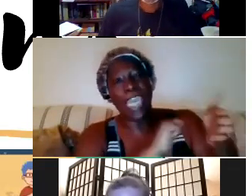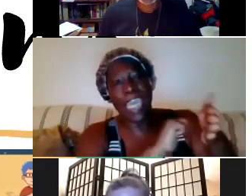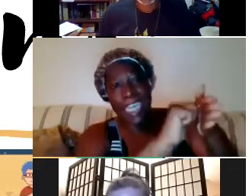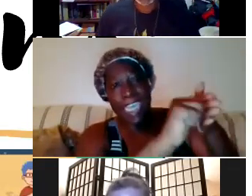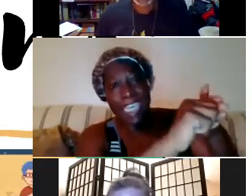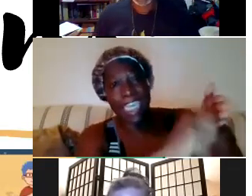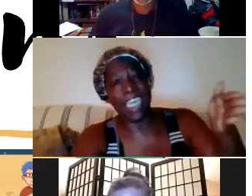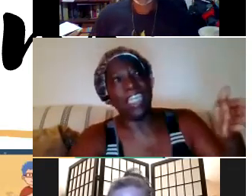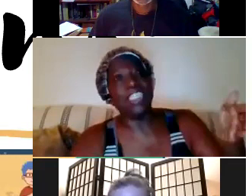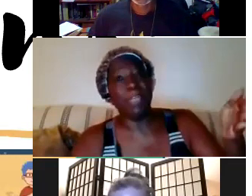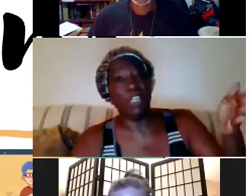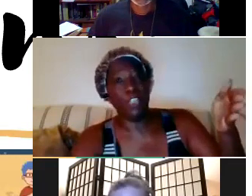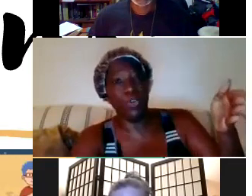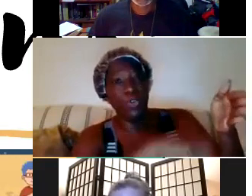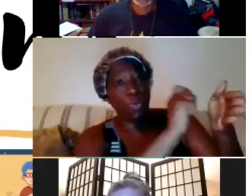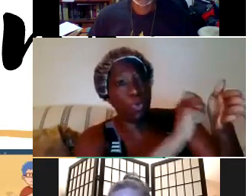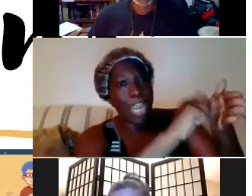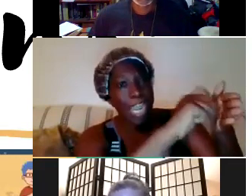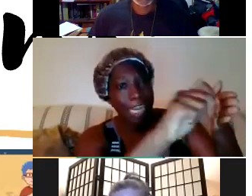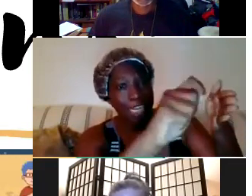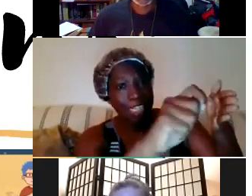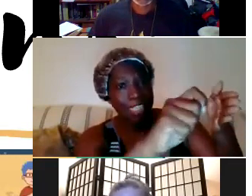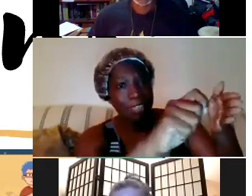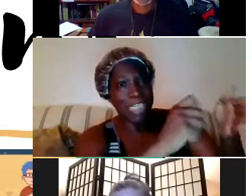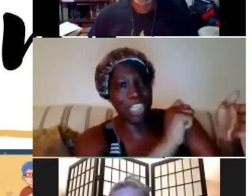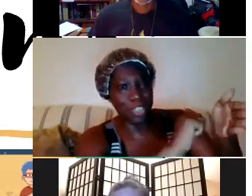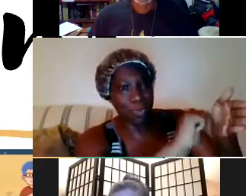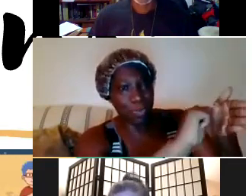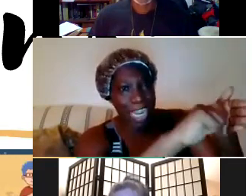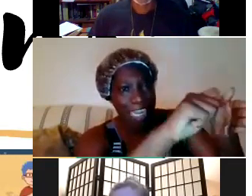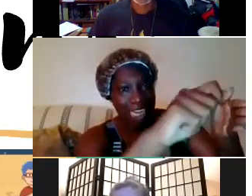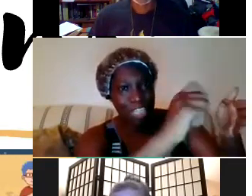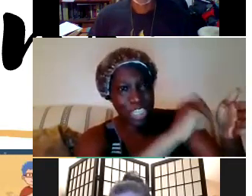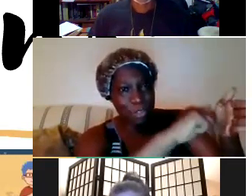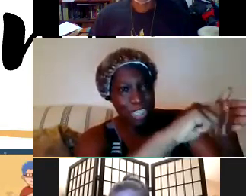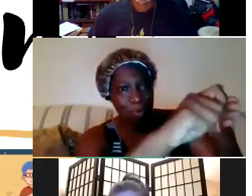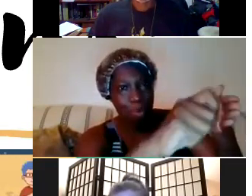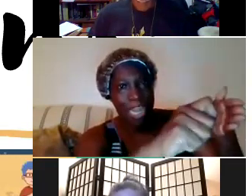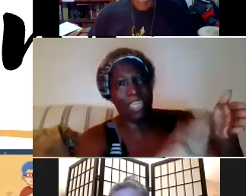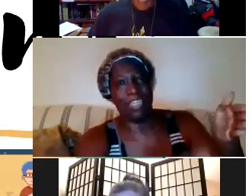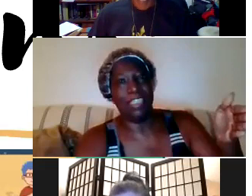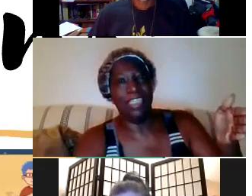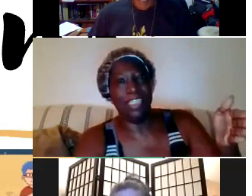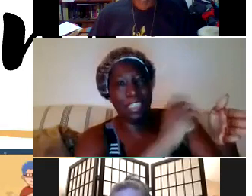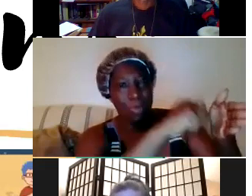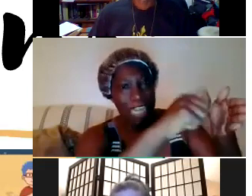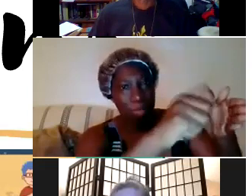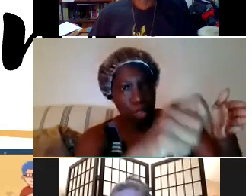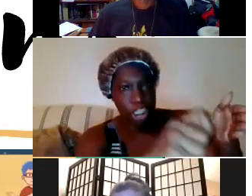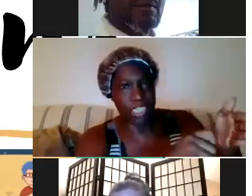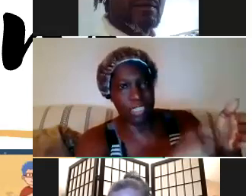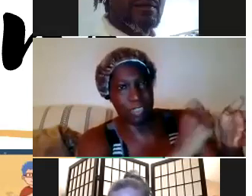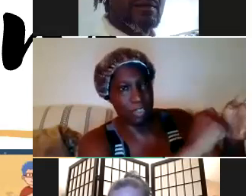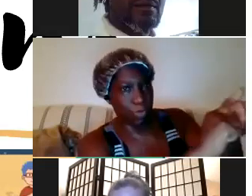Now, week is similar to write because you're writing. You're just using the